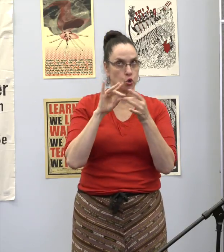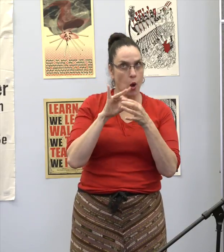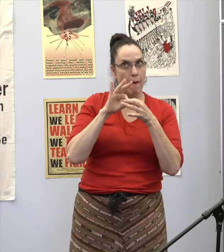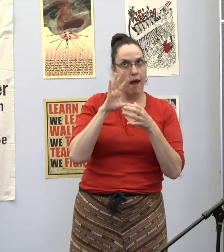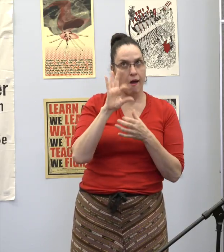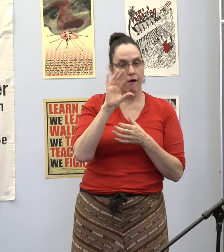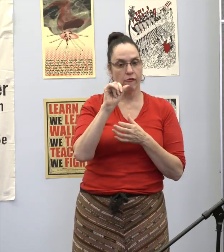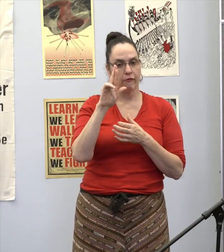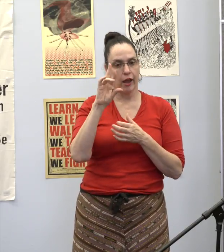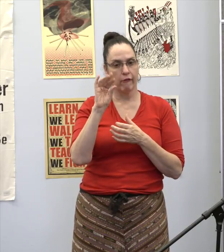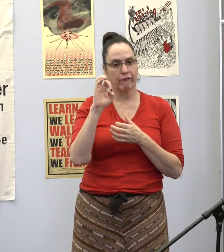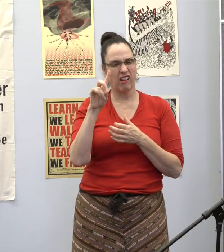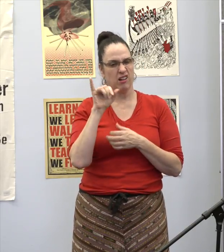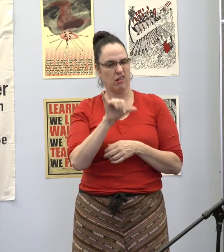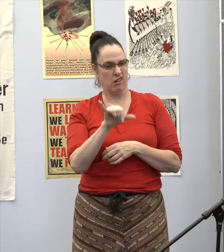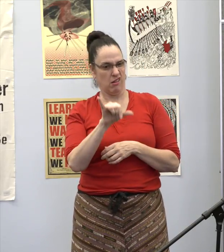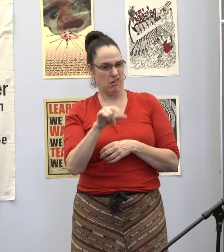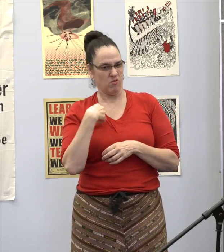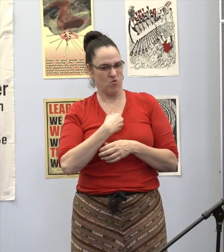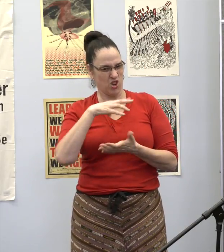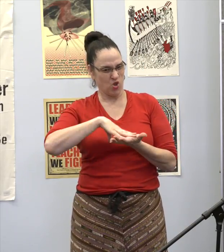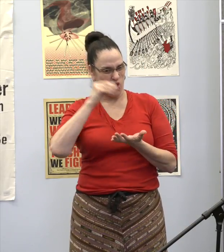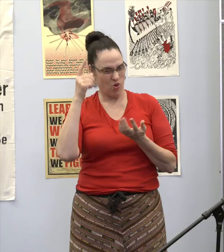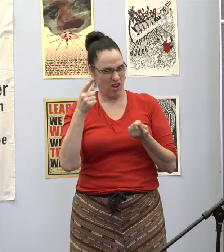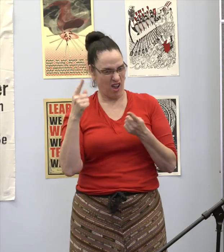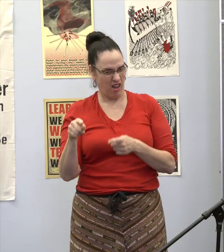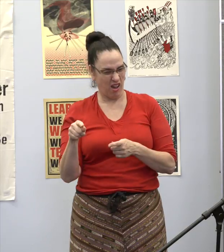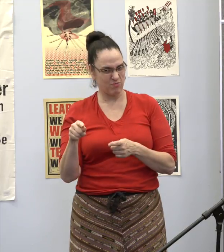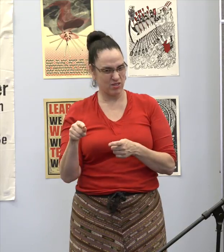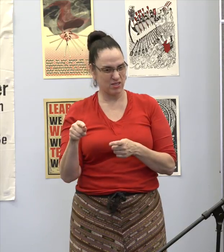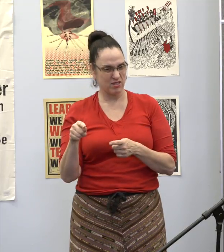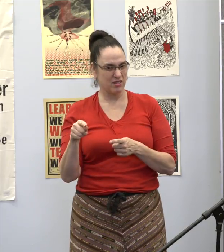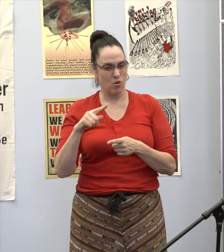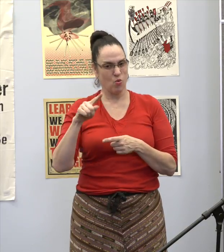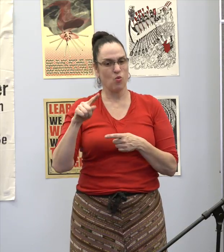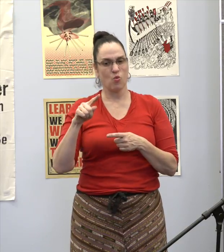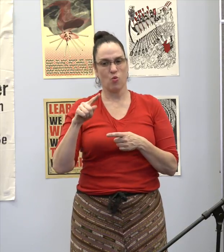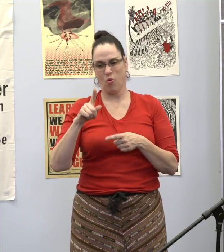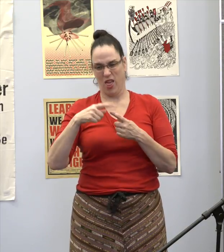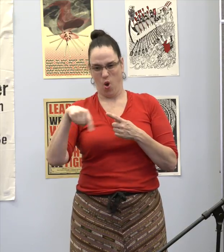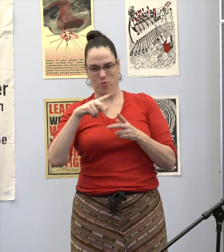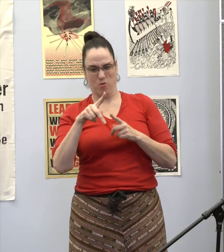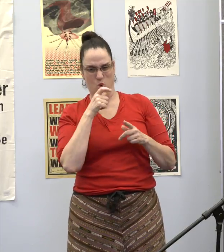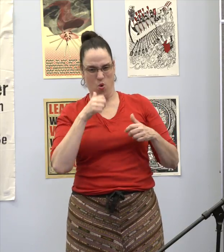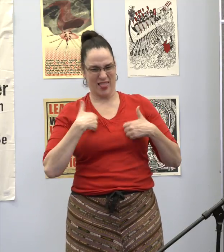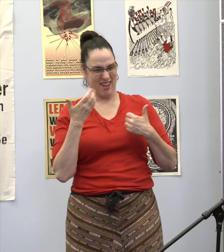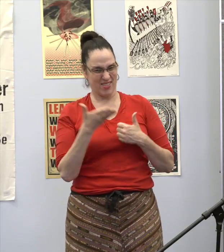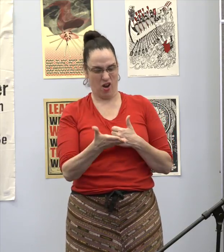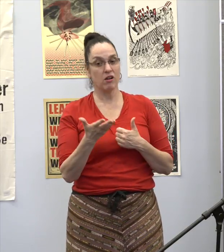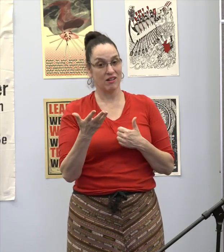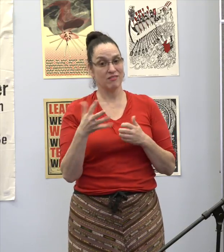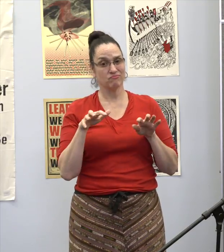consequence that was made or that happened to people that lived there. Fairfield was a